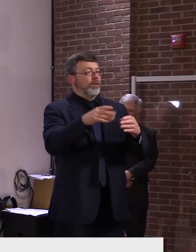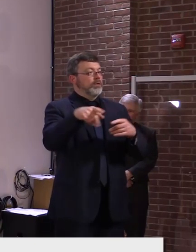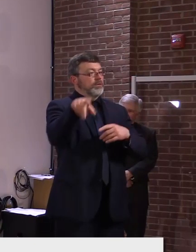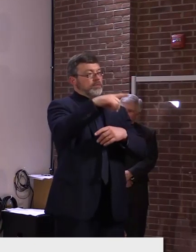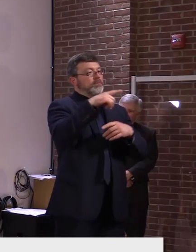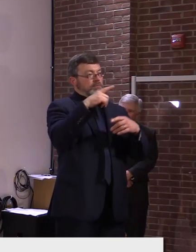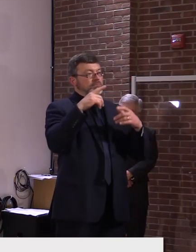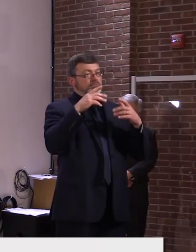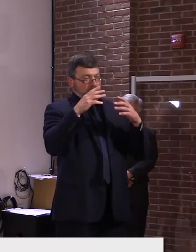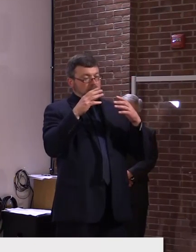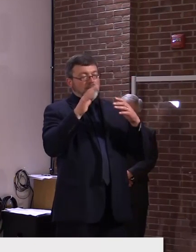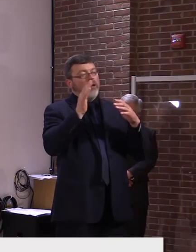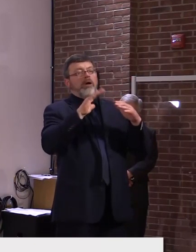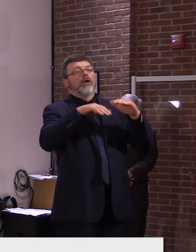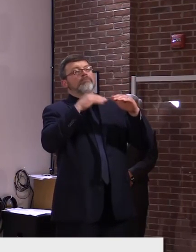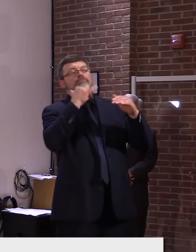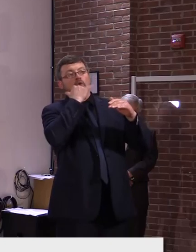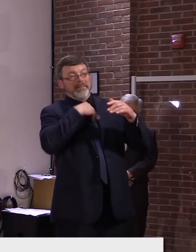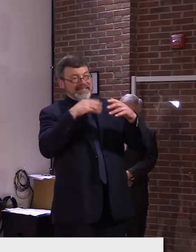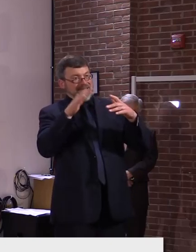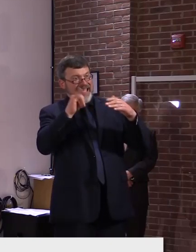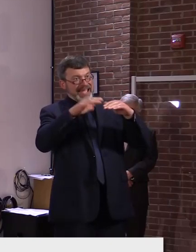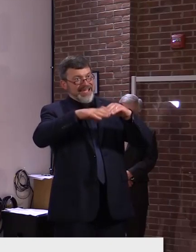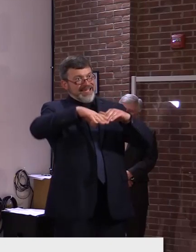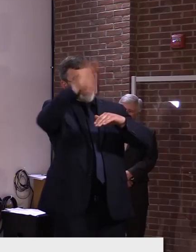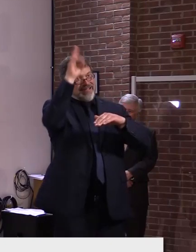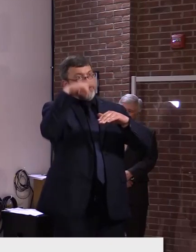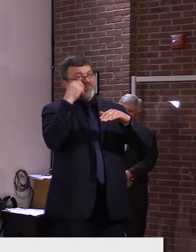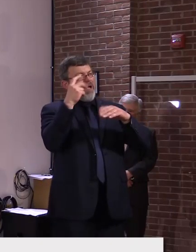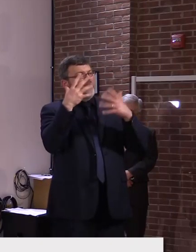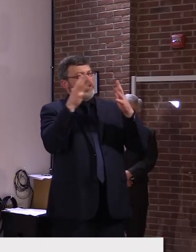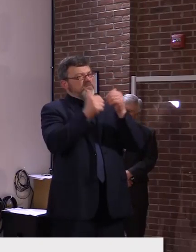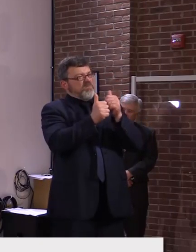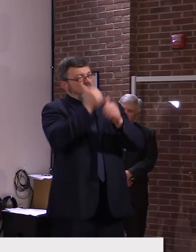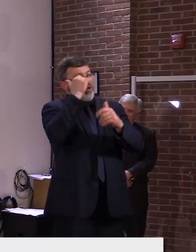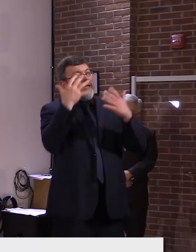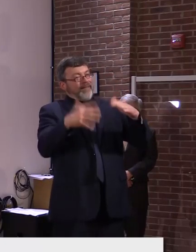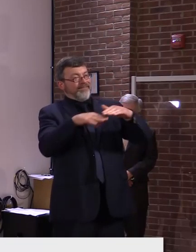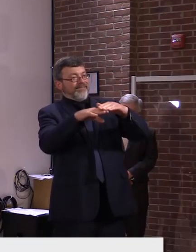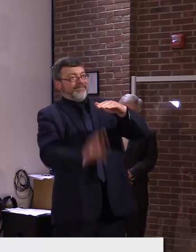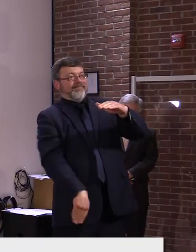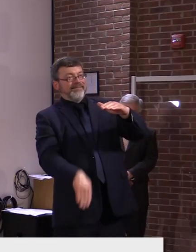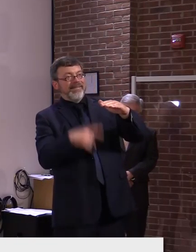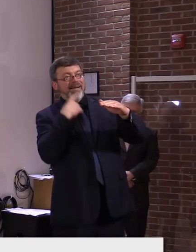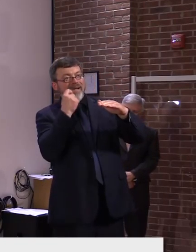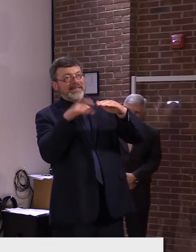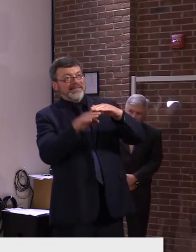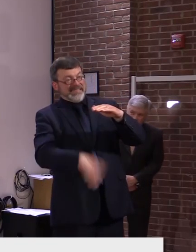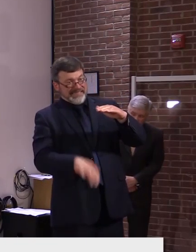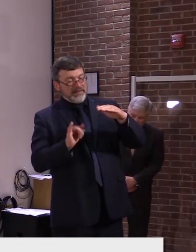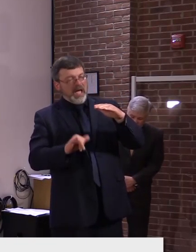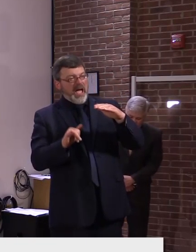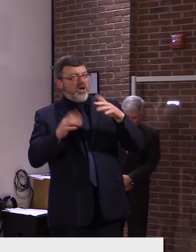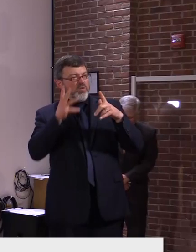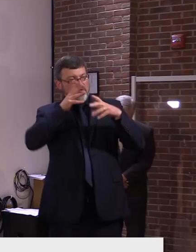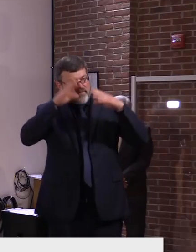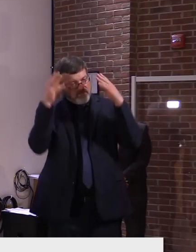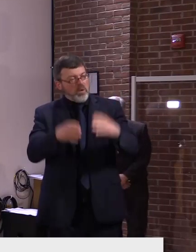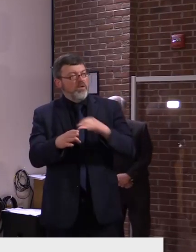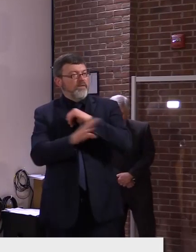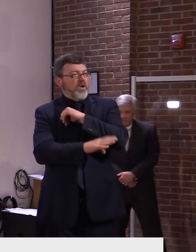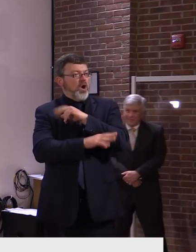say that let's not focus on that so much. Focus on the fact that if any state's going to achieve herd